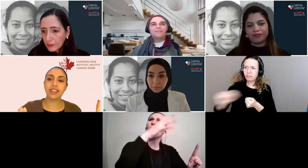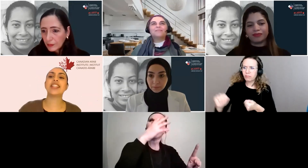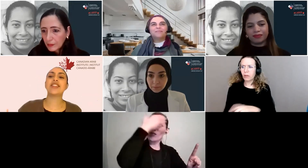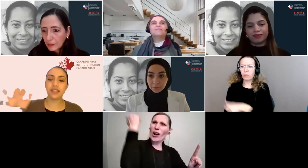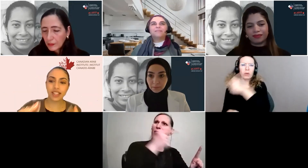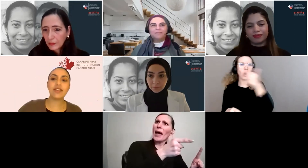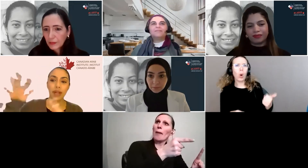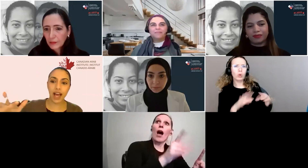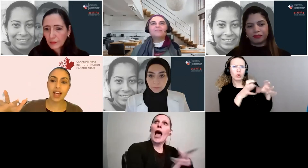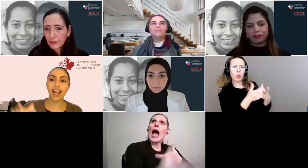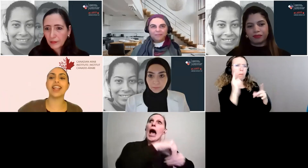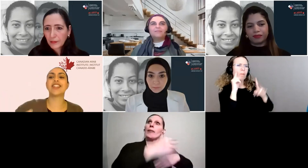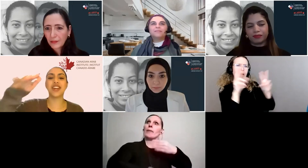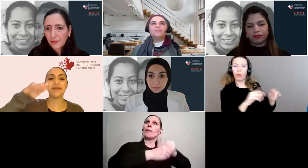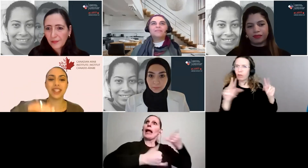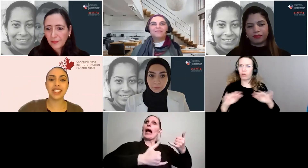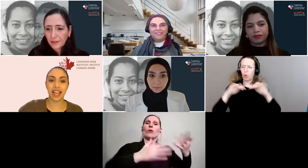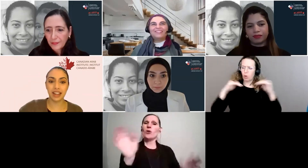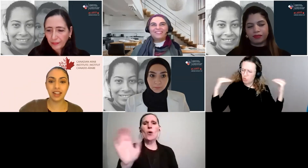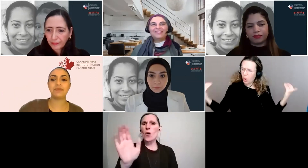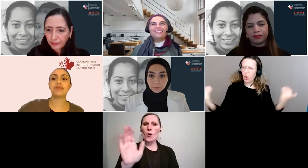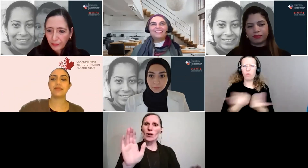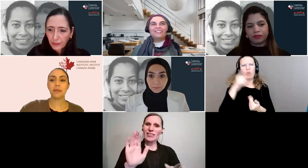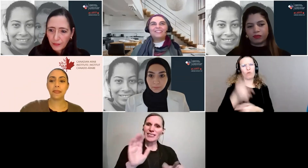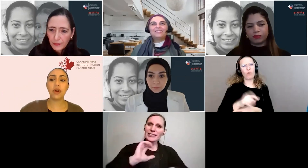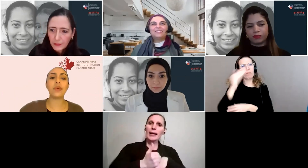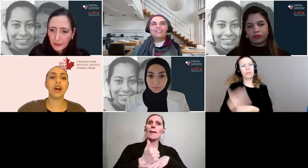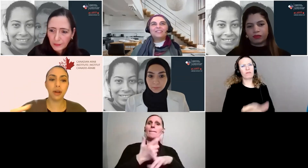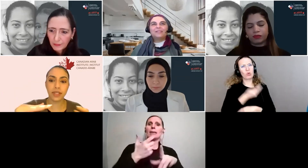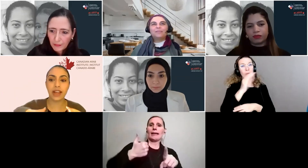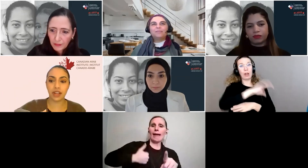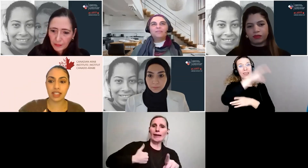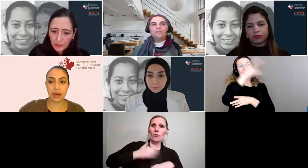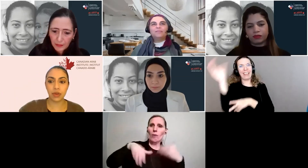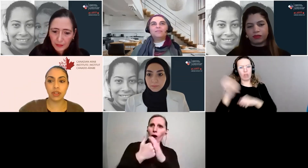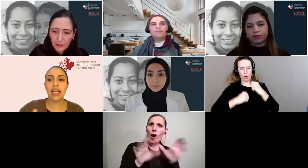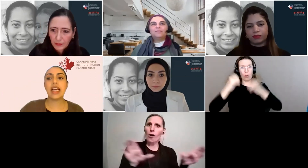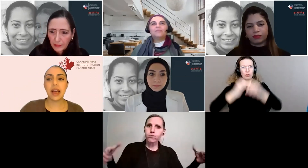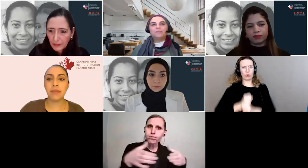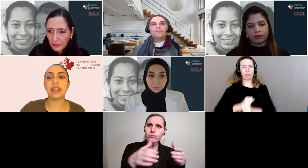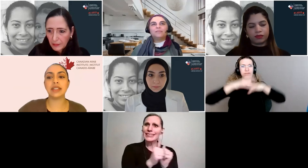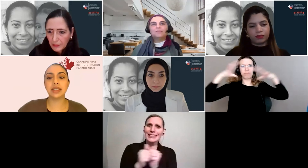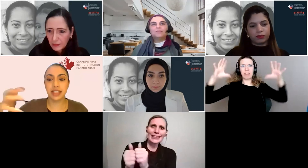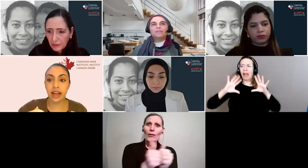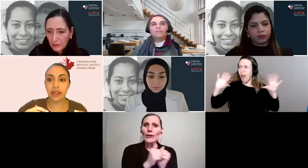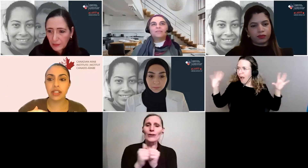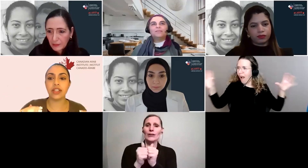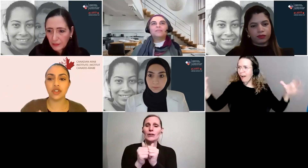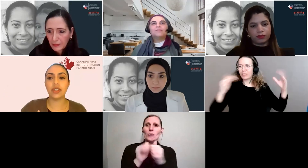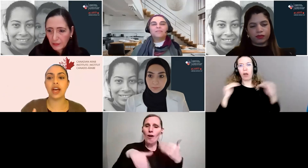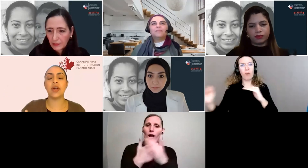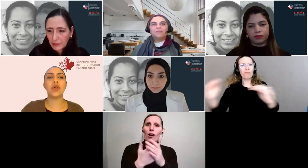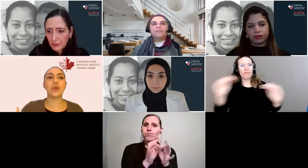no, let's avoid that, and let's build a Canada where we all come together at the table and build together